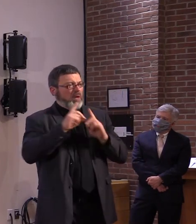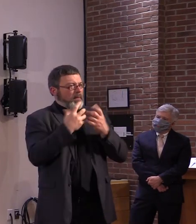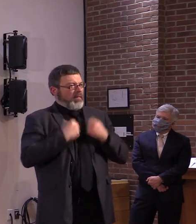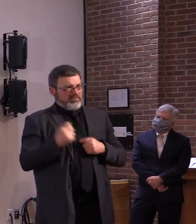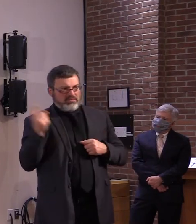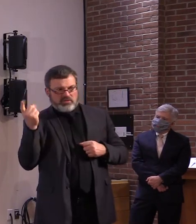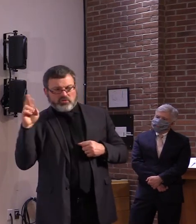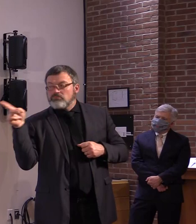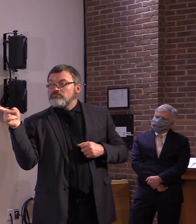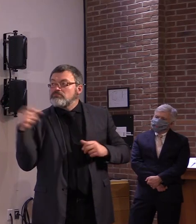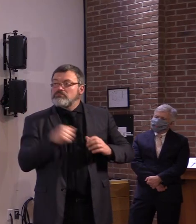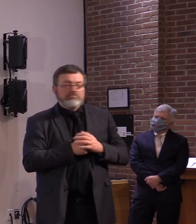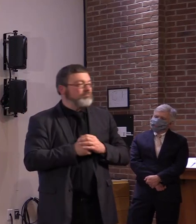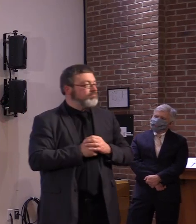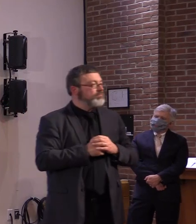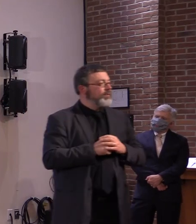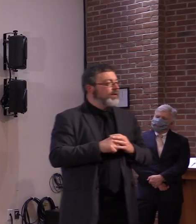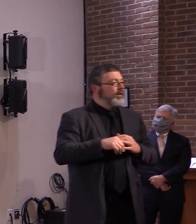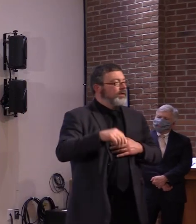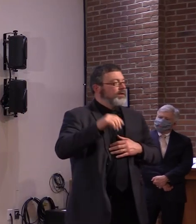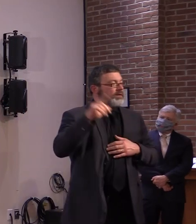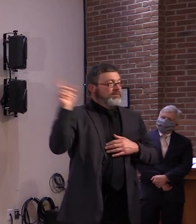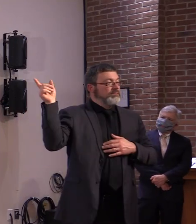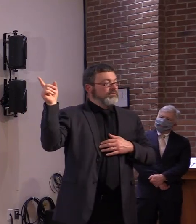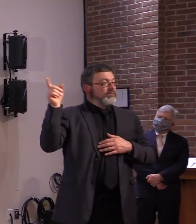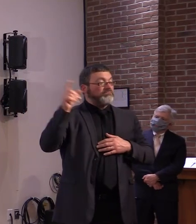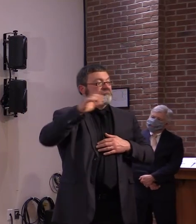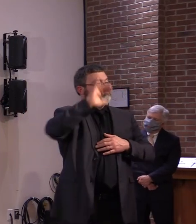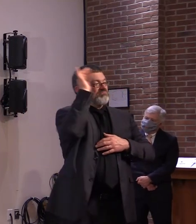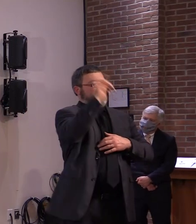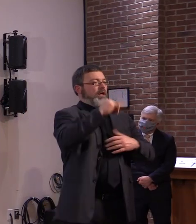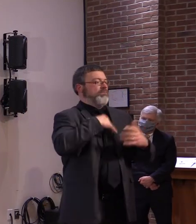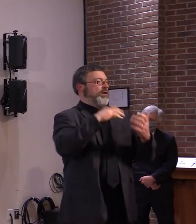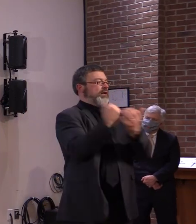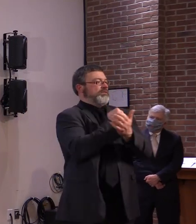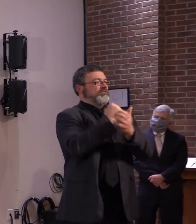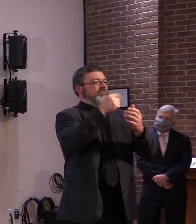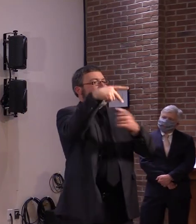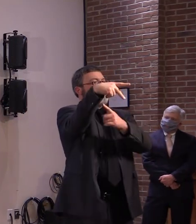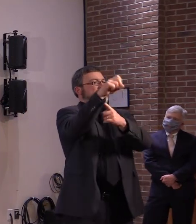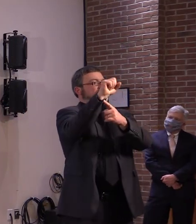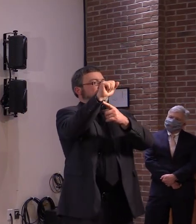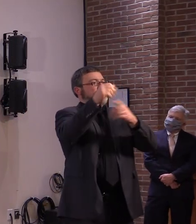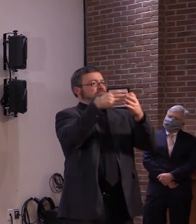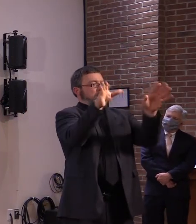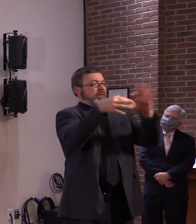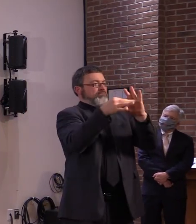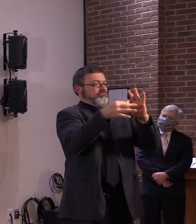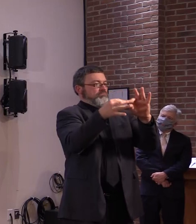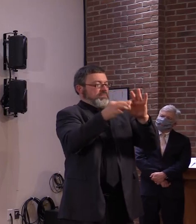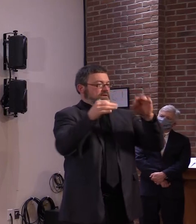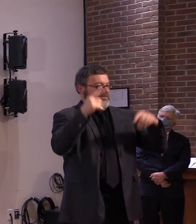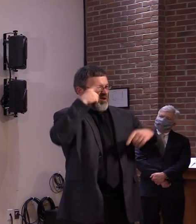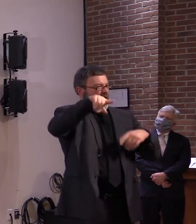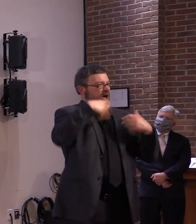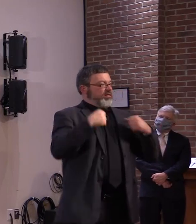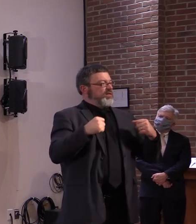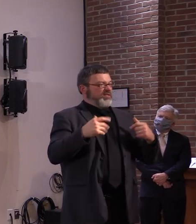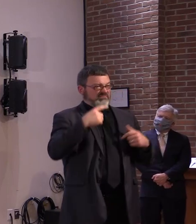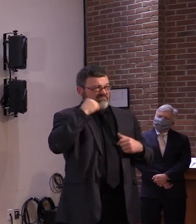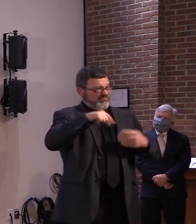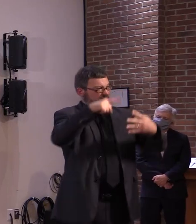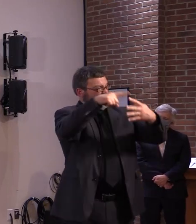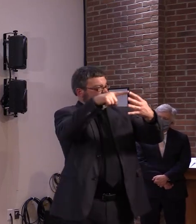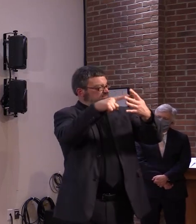That was a great public health message. I can't add too much more to it, but I don't regard a teenager any differently than I